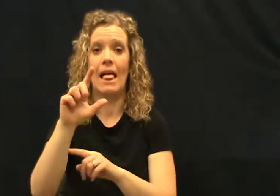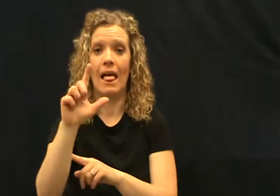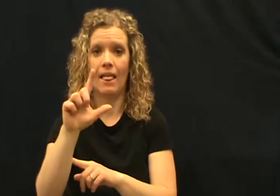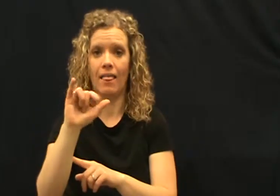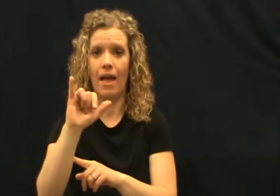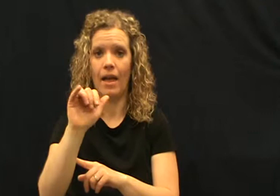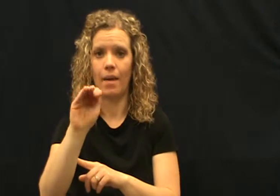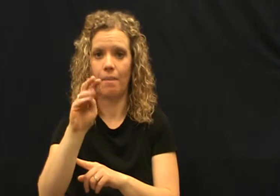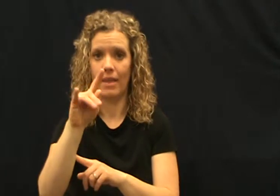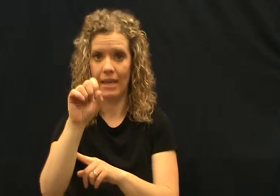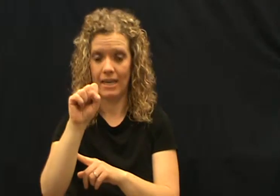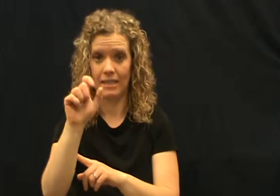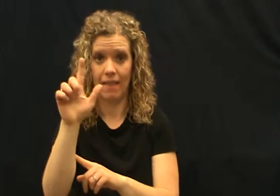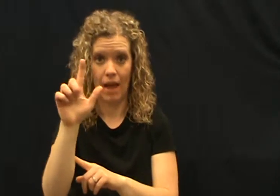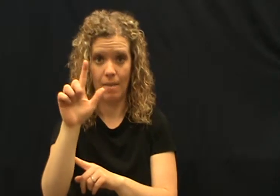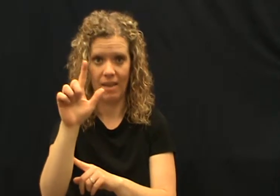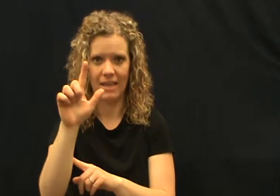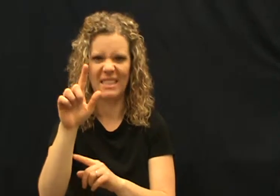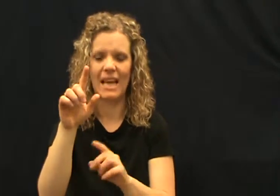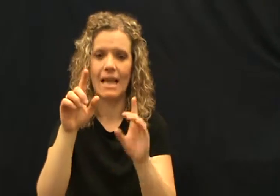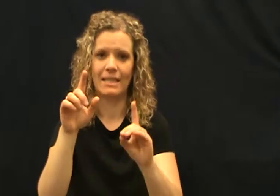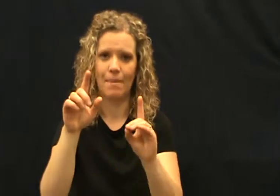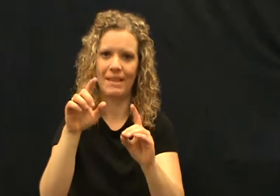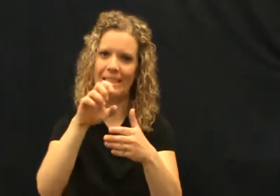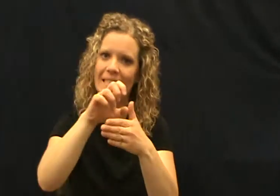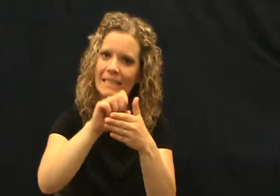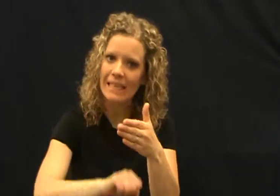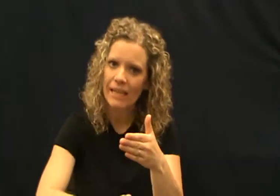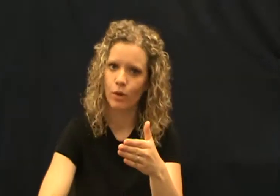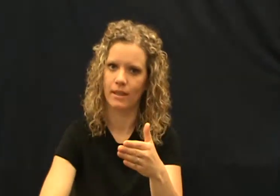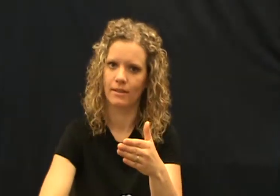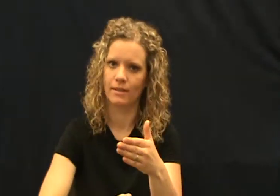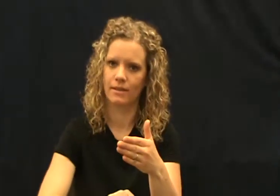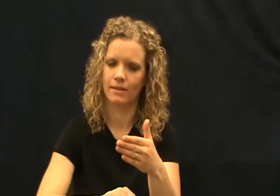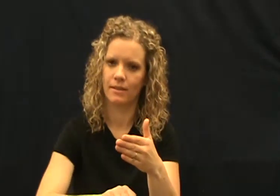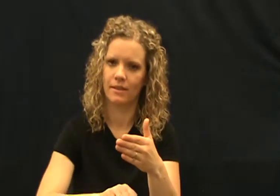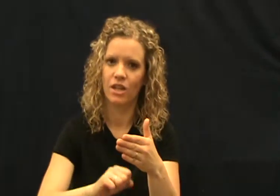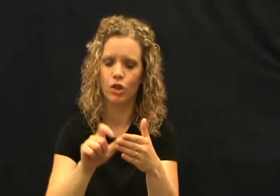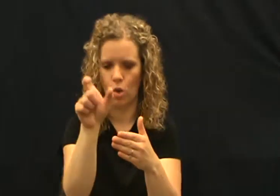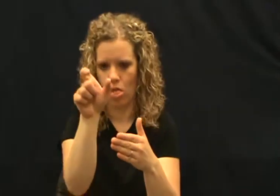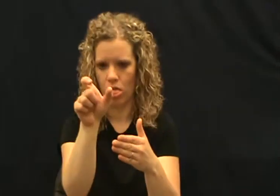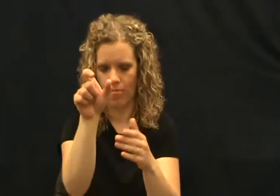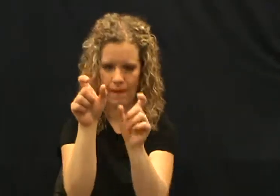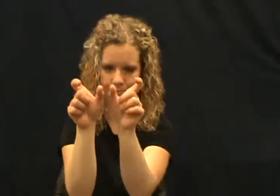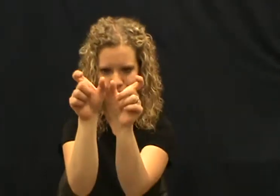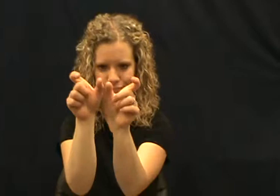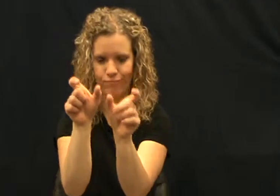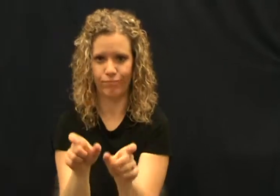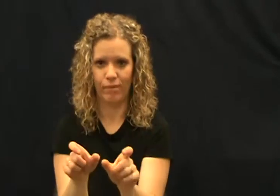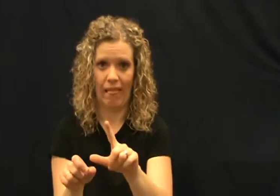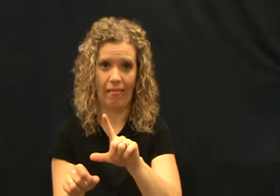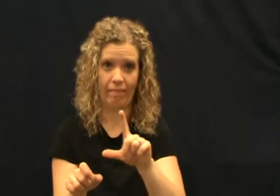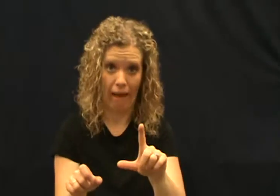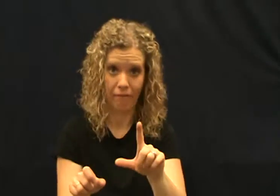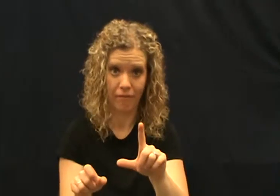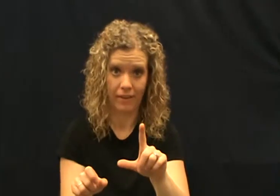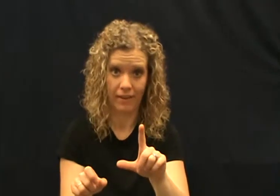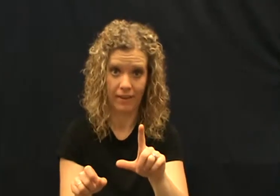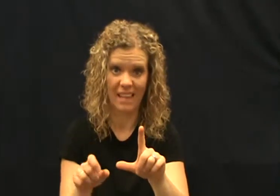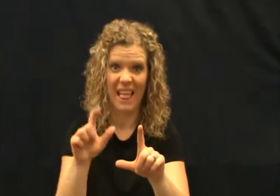debits decrease liabilities. So putting something on the left-hand side of that liabilities T account is considered to be